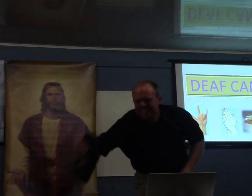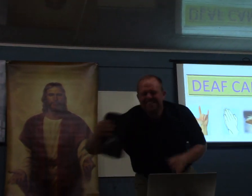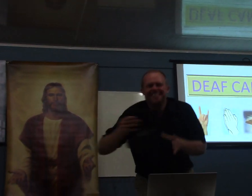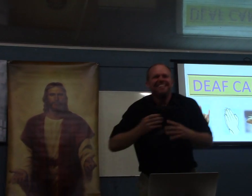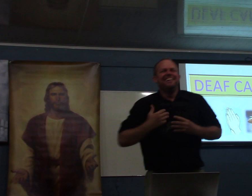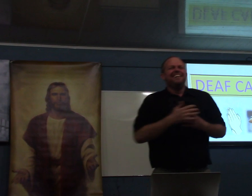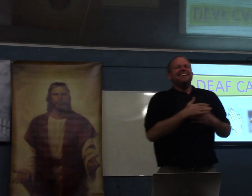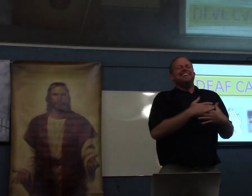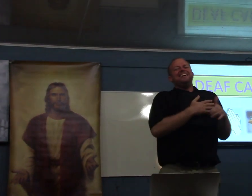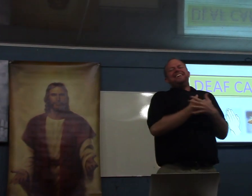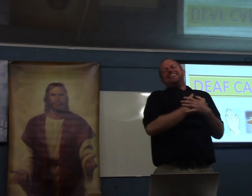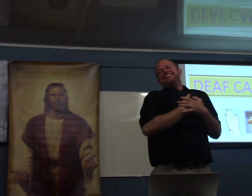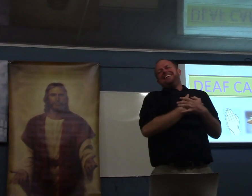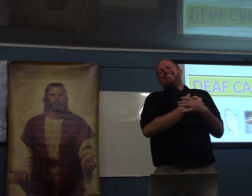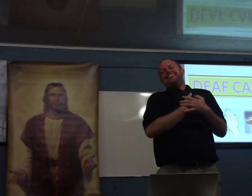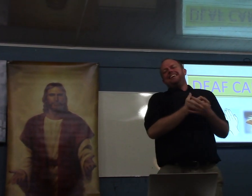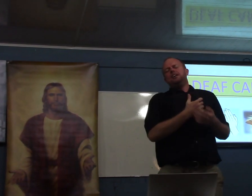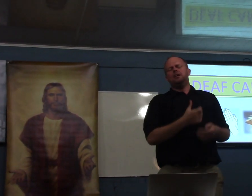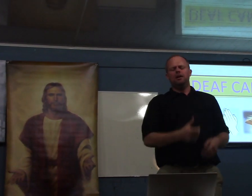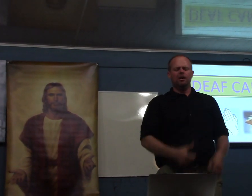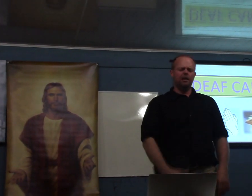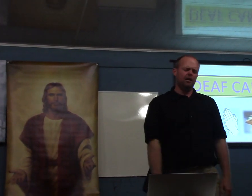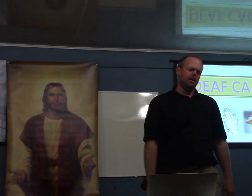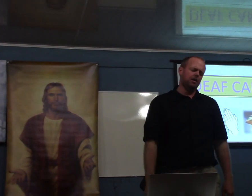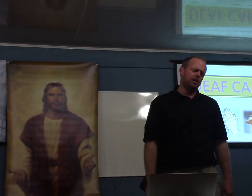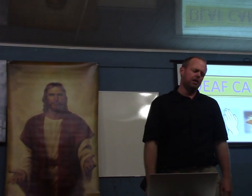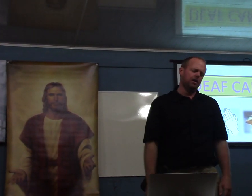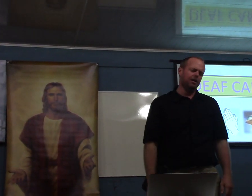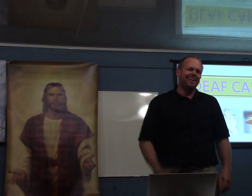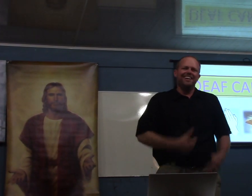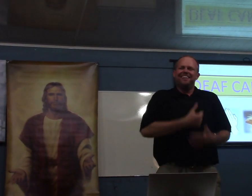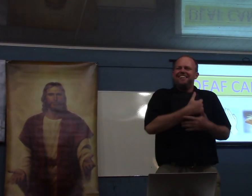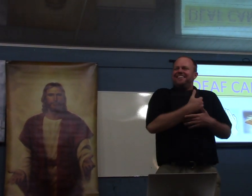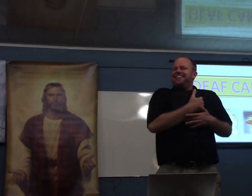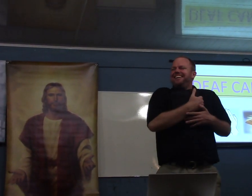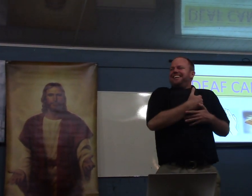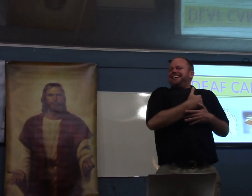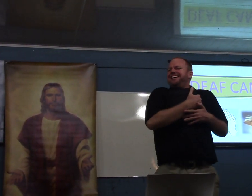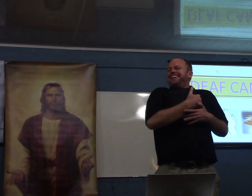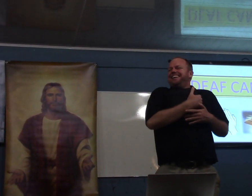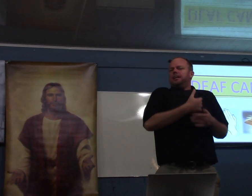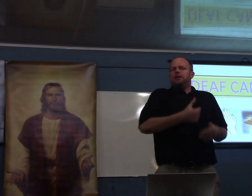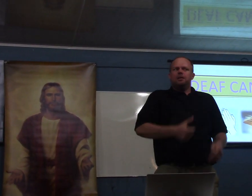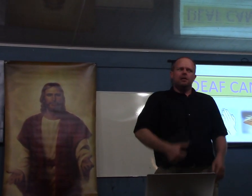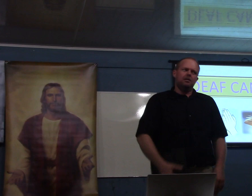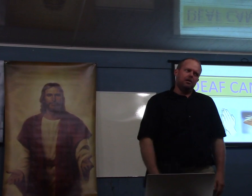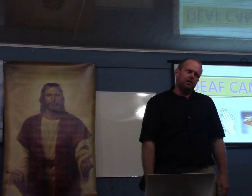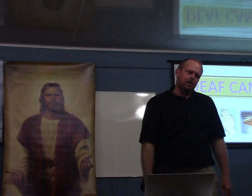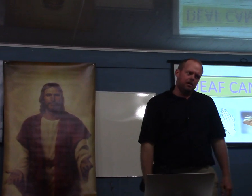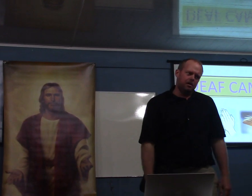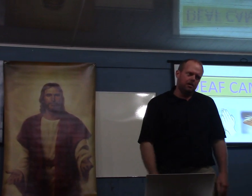Smile and happiness. That's the last picture. If you embrace the Word of God, you can be happy.